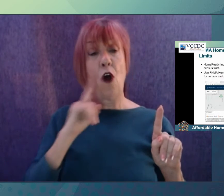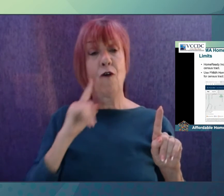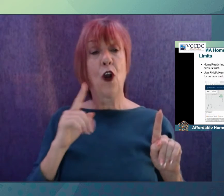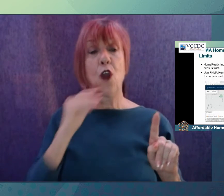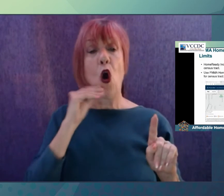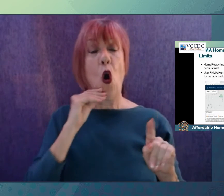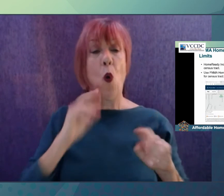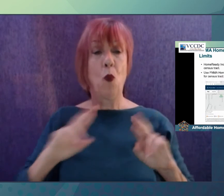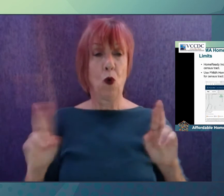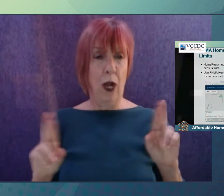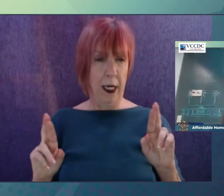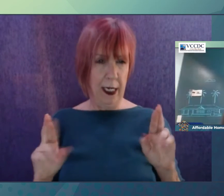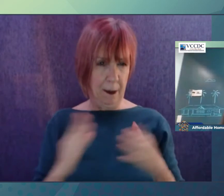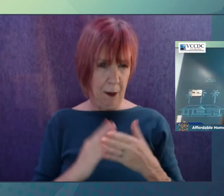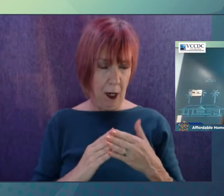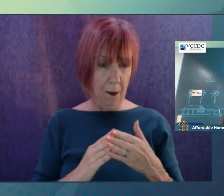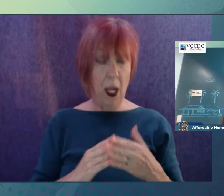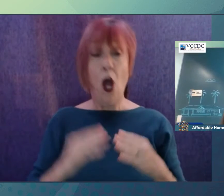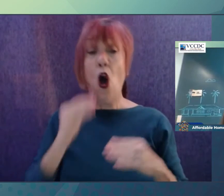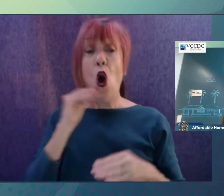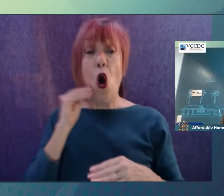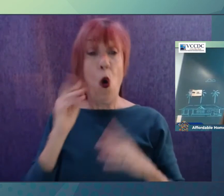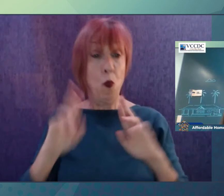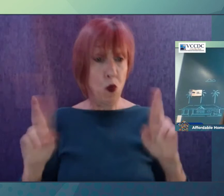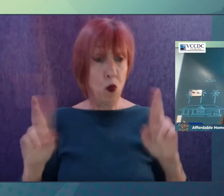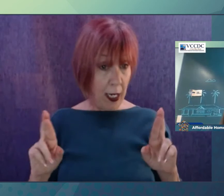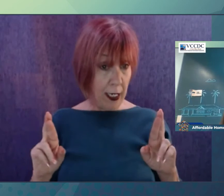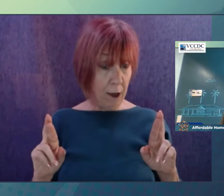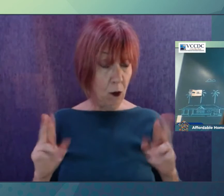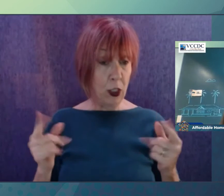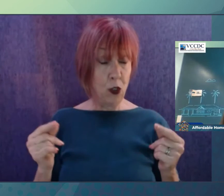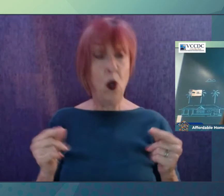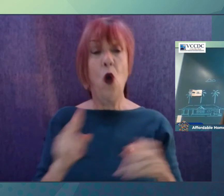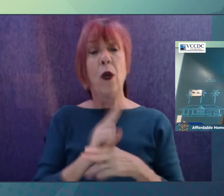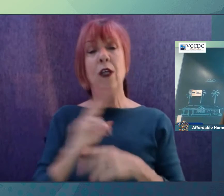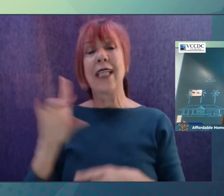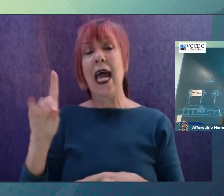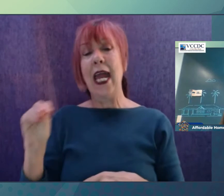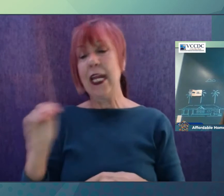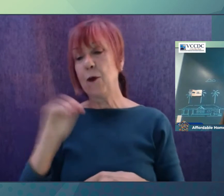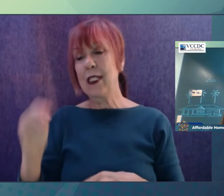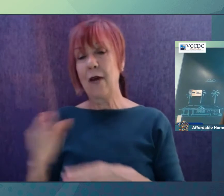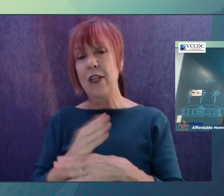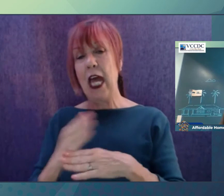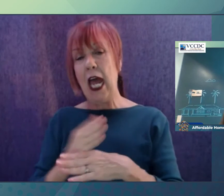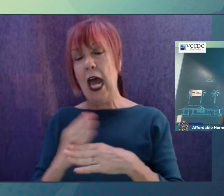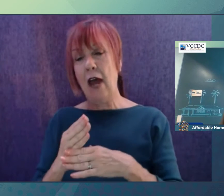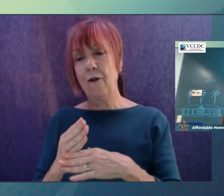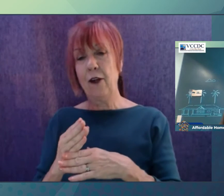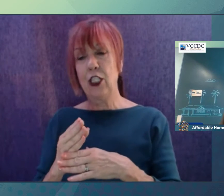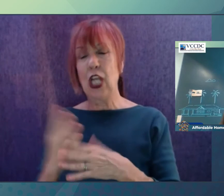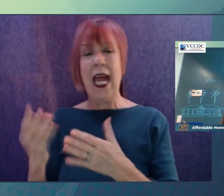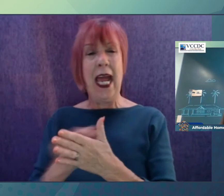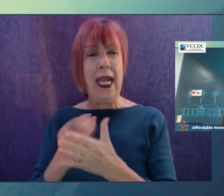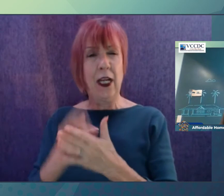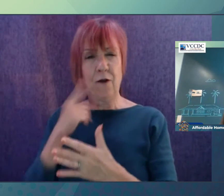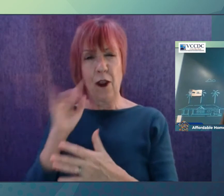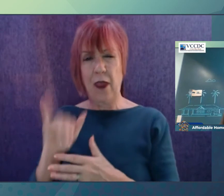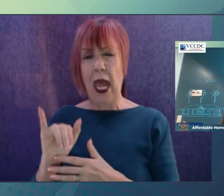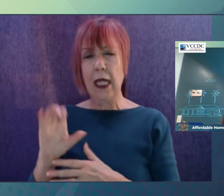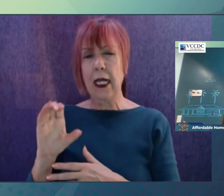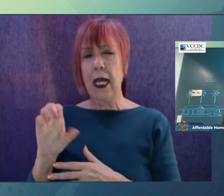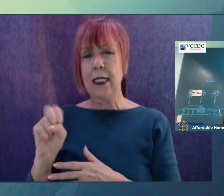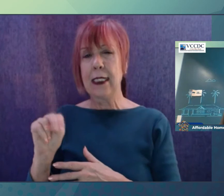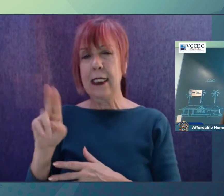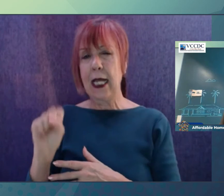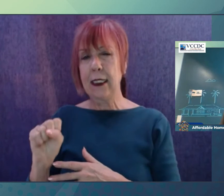of this. So for Home Ready, what we do is we use 80% of the average median income for that census tract. And you can